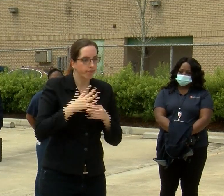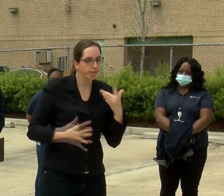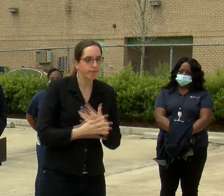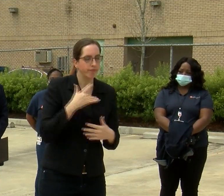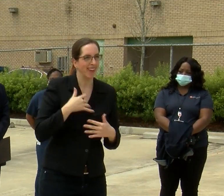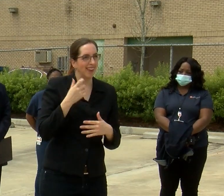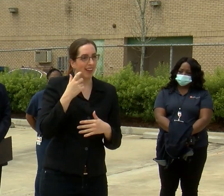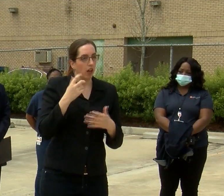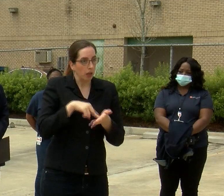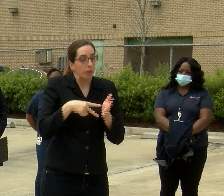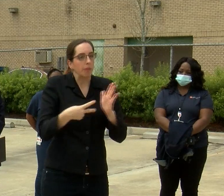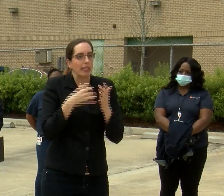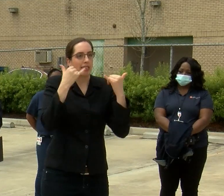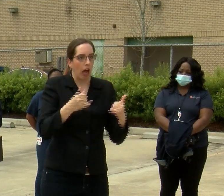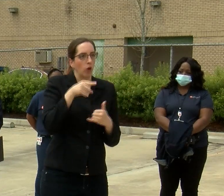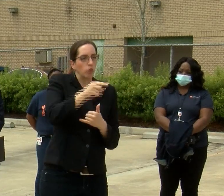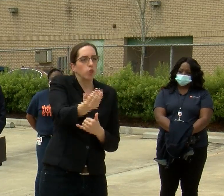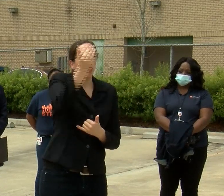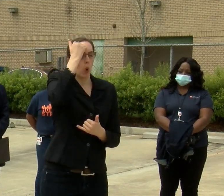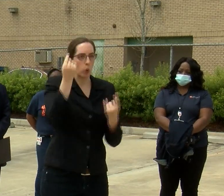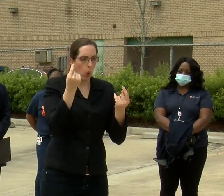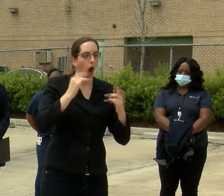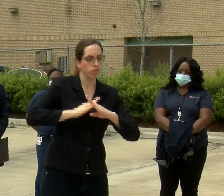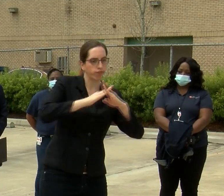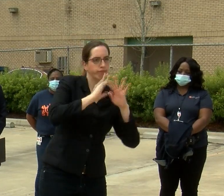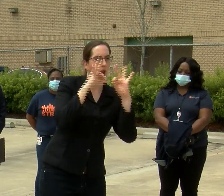I've said this the last couple of days, that then empowers you to protect your